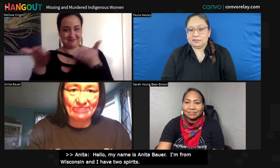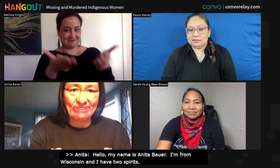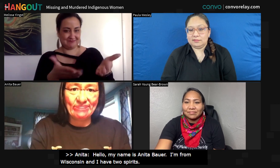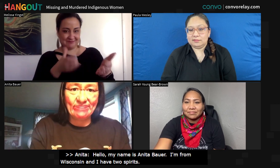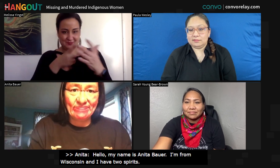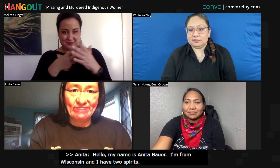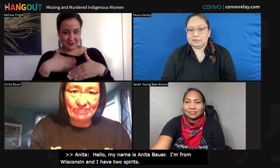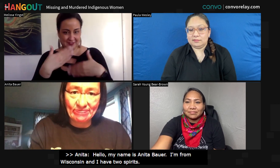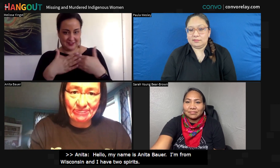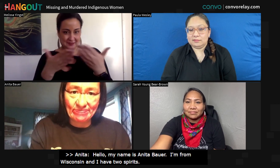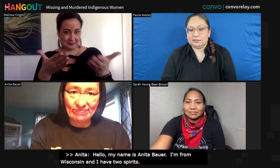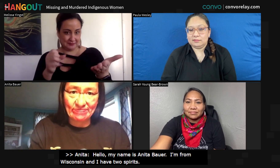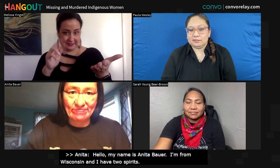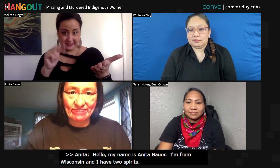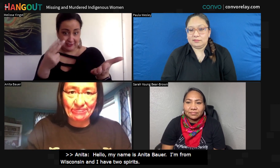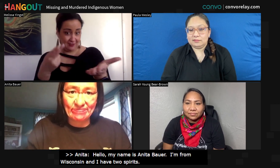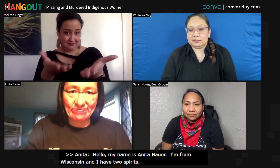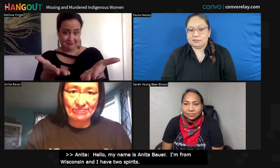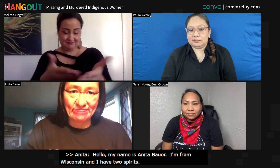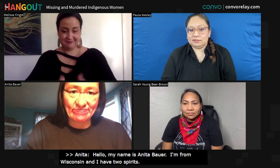on a native reservation. On a native reservation, sorry.